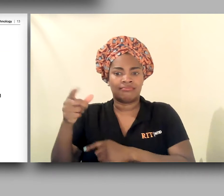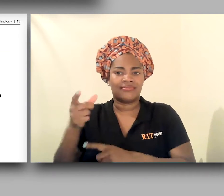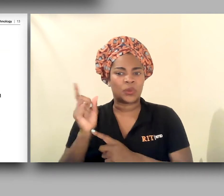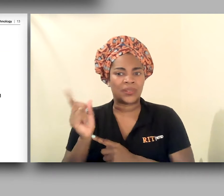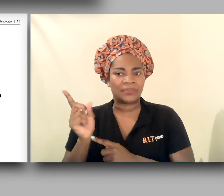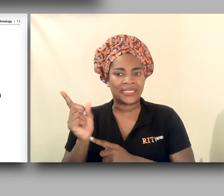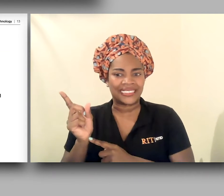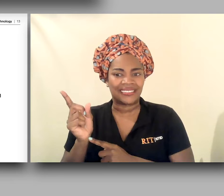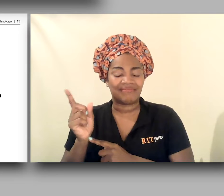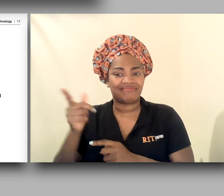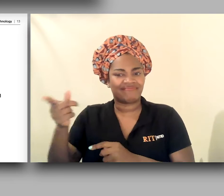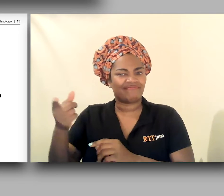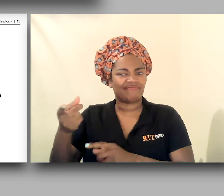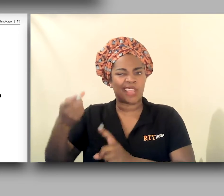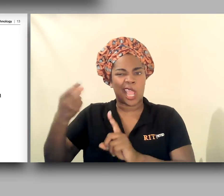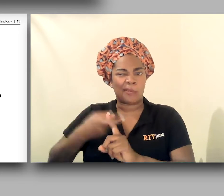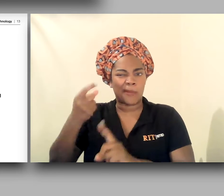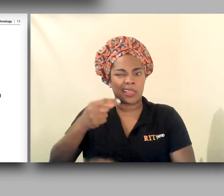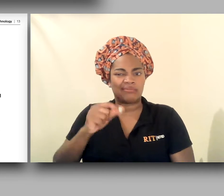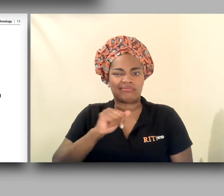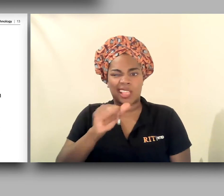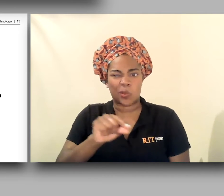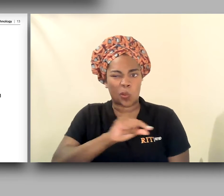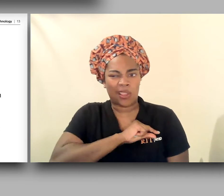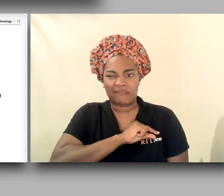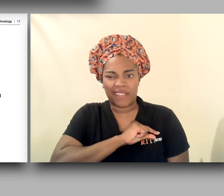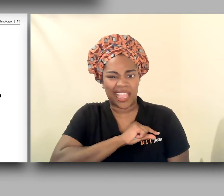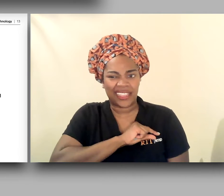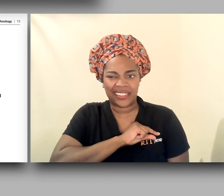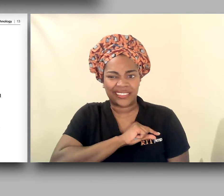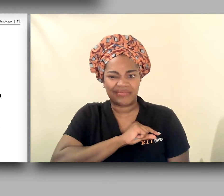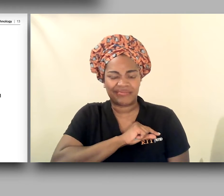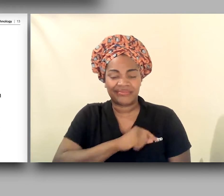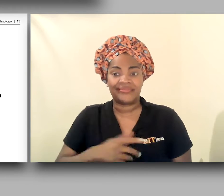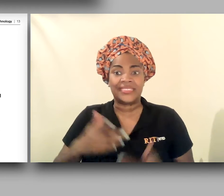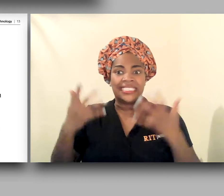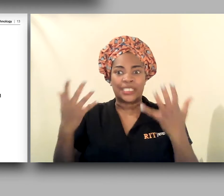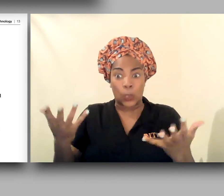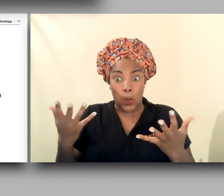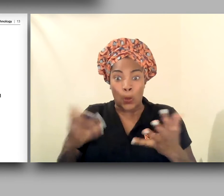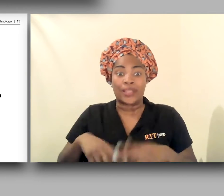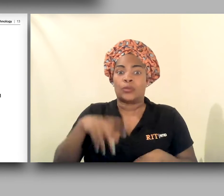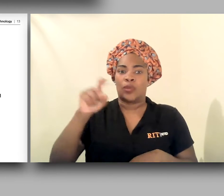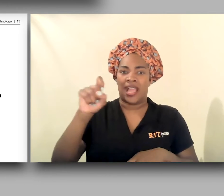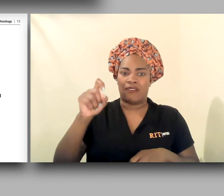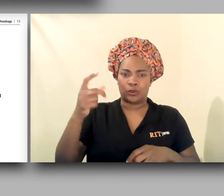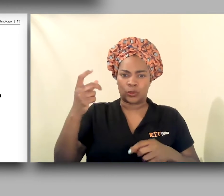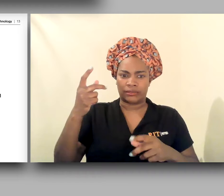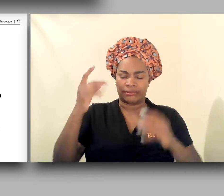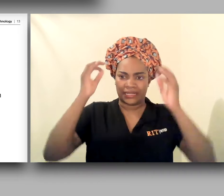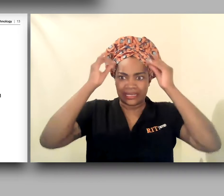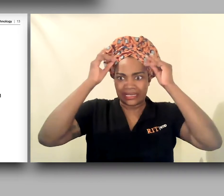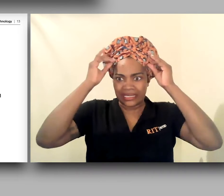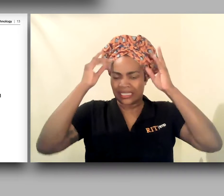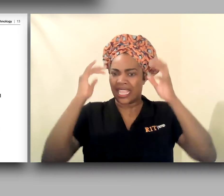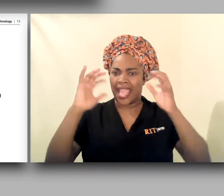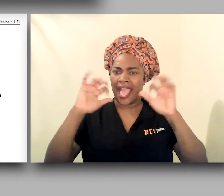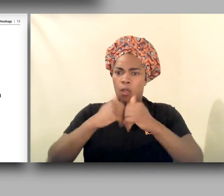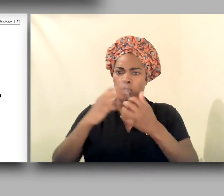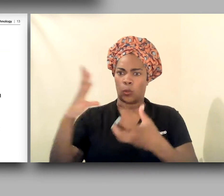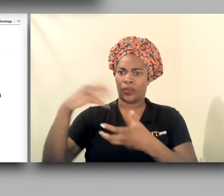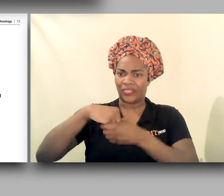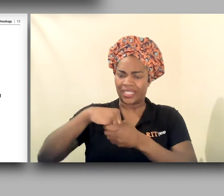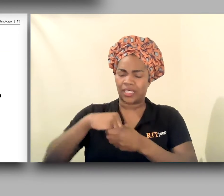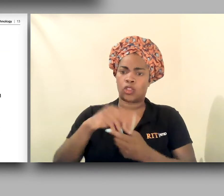if it's 1 minute, it doesn't qualify, just 1 minute. So give thought to it. Okay, 2 to